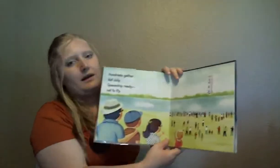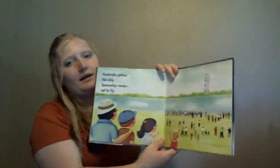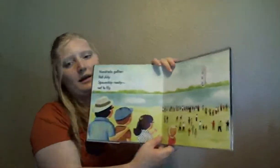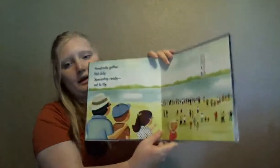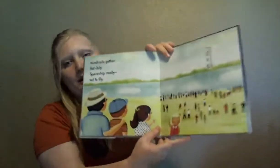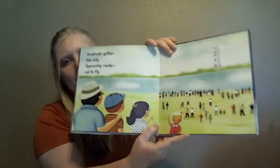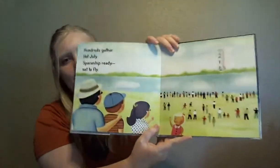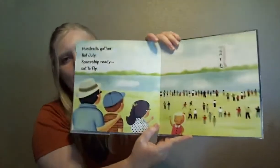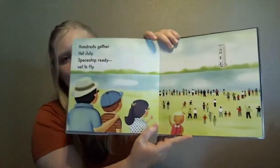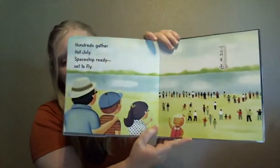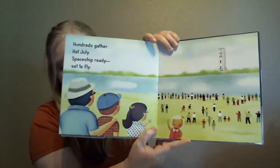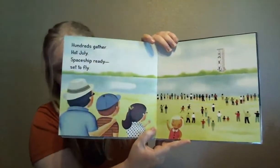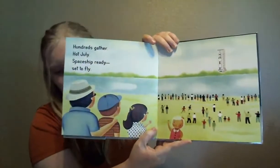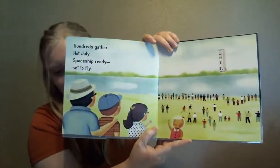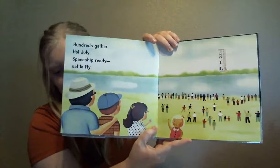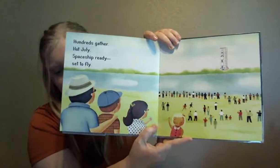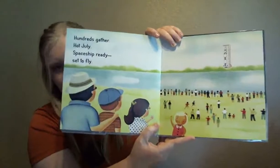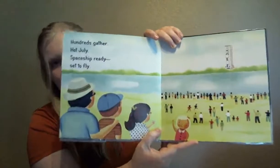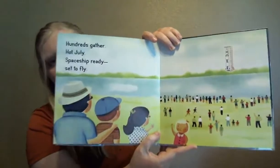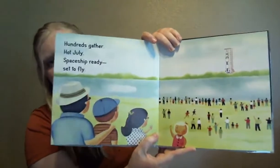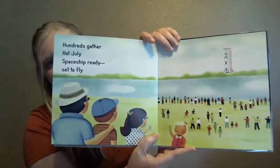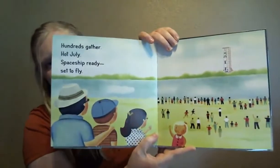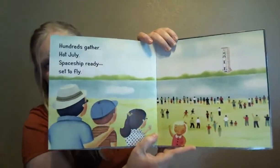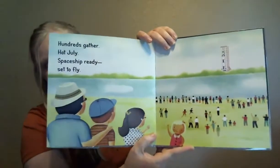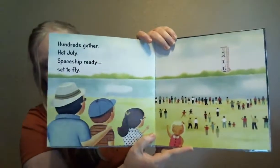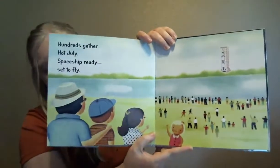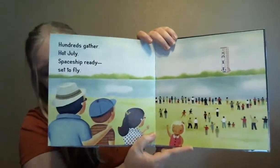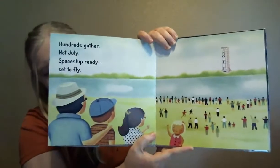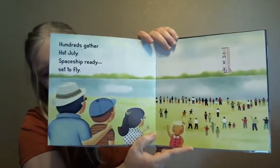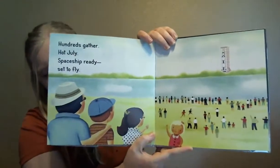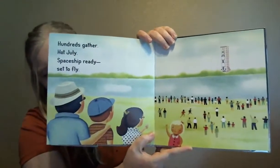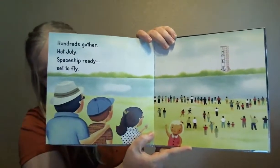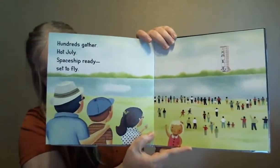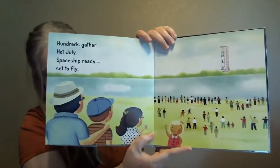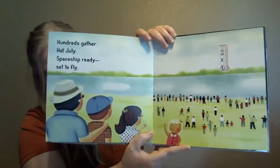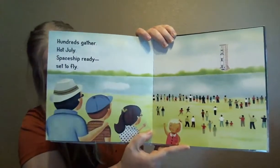Look, they're gonna watch the rocket shoot off into space.